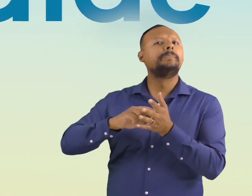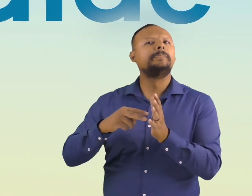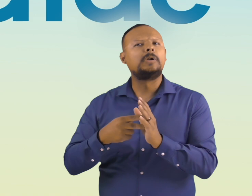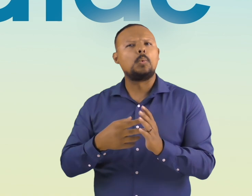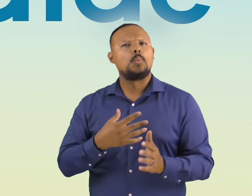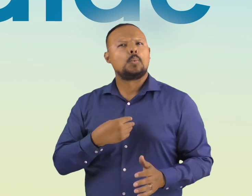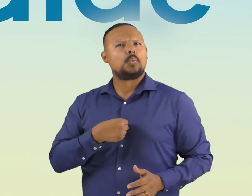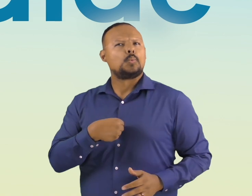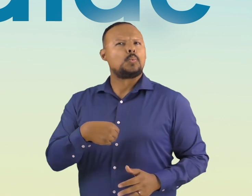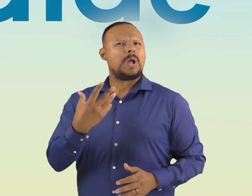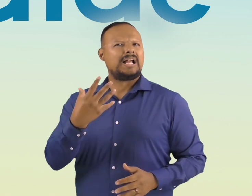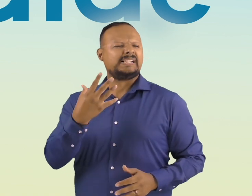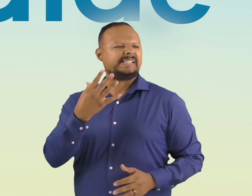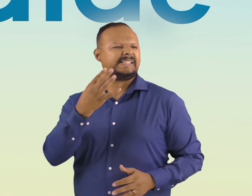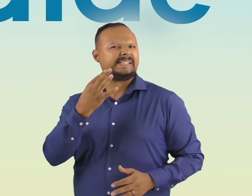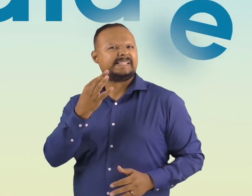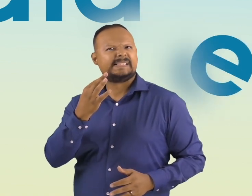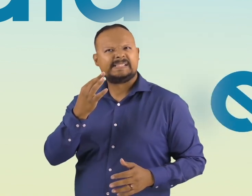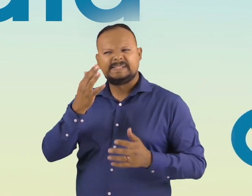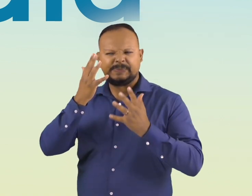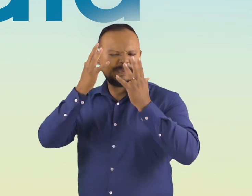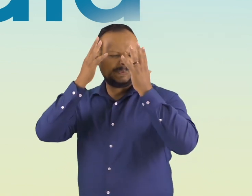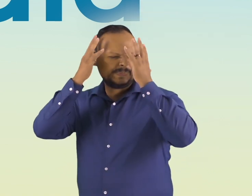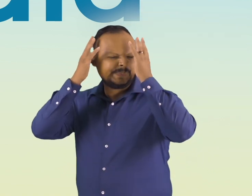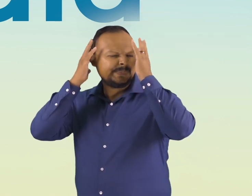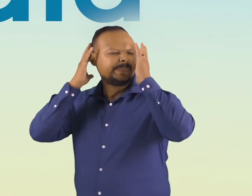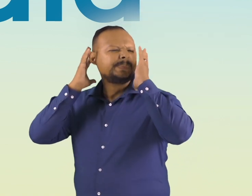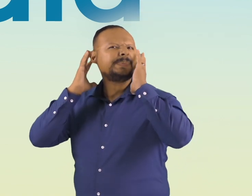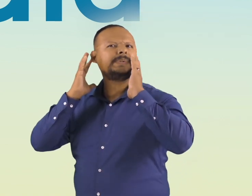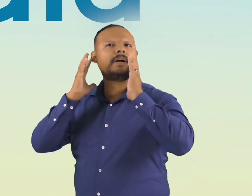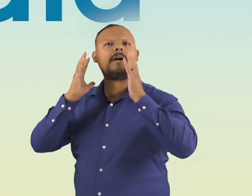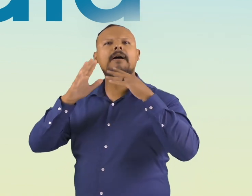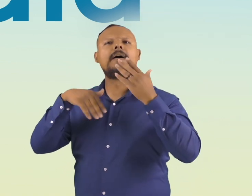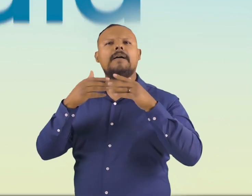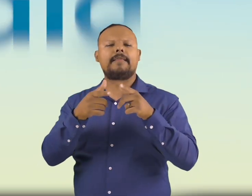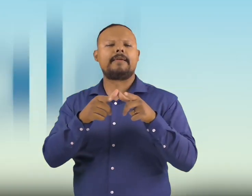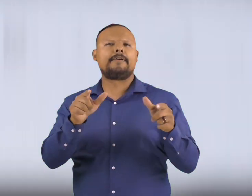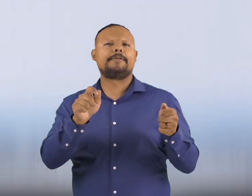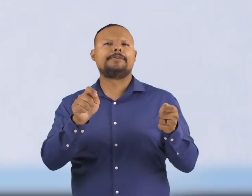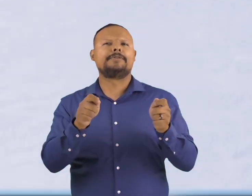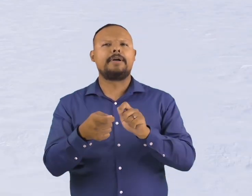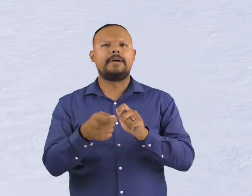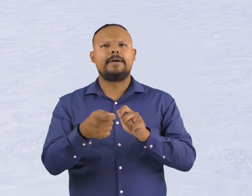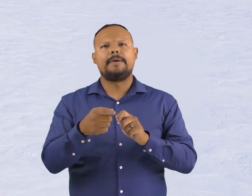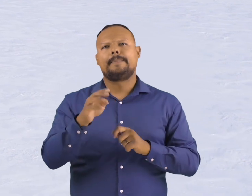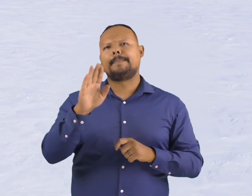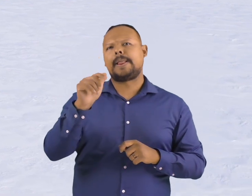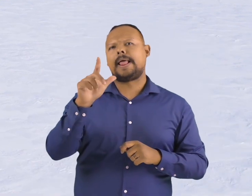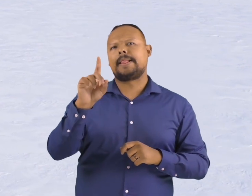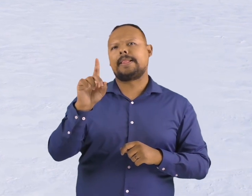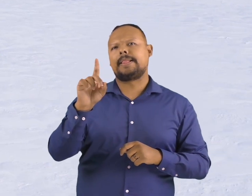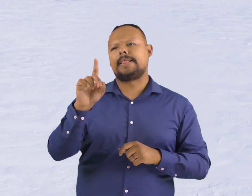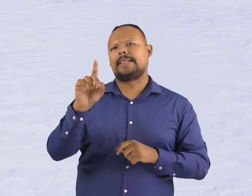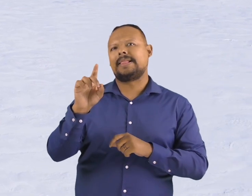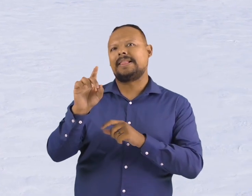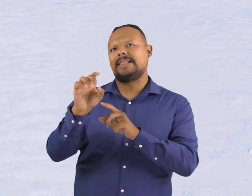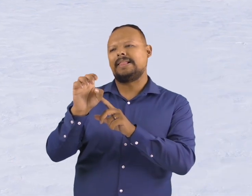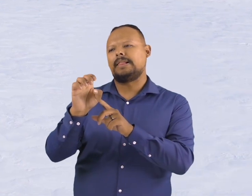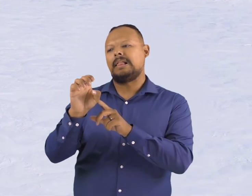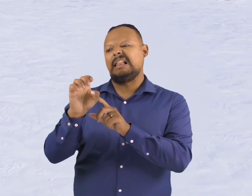Over time, the E was dropped from the word. American Eagles fly high